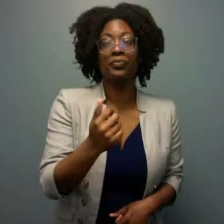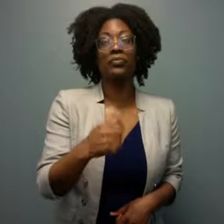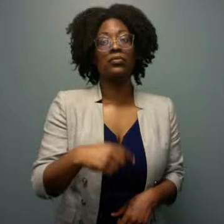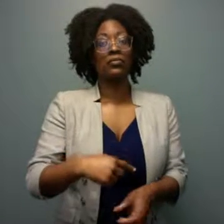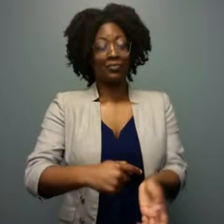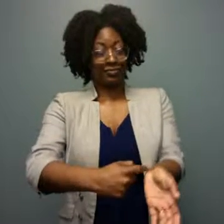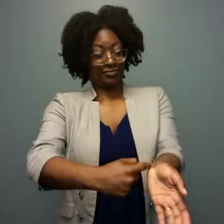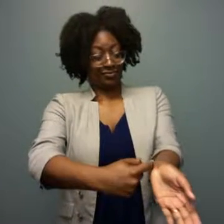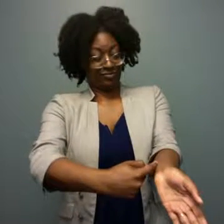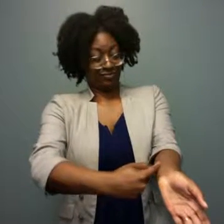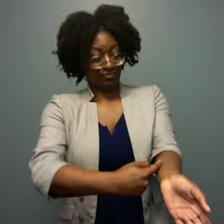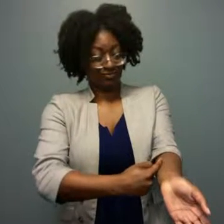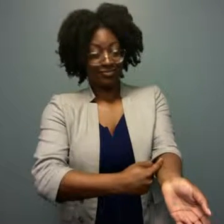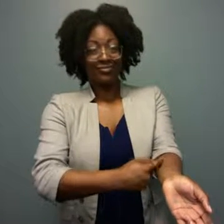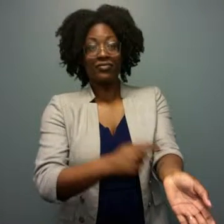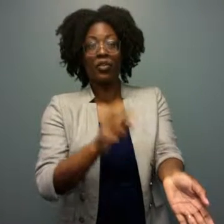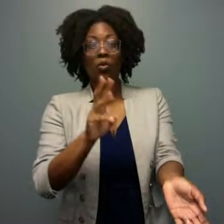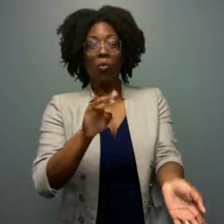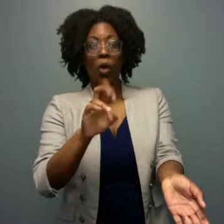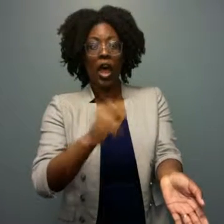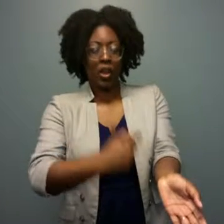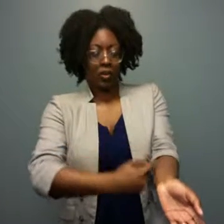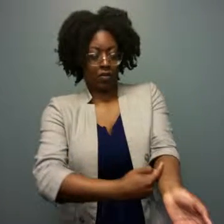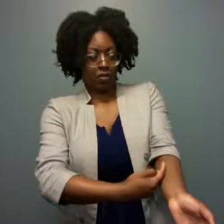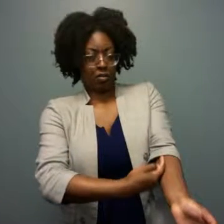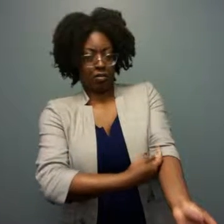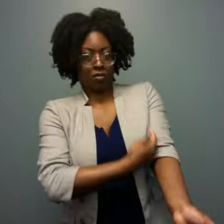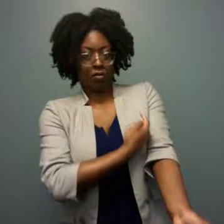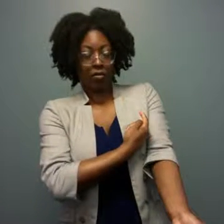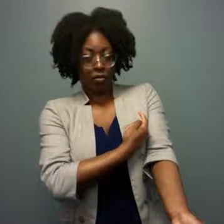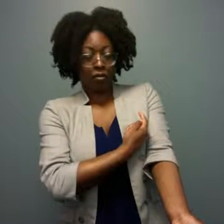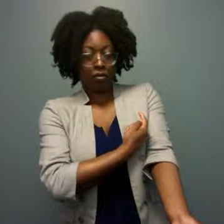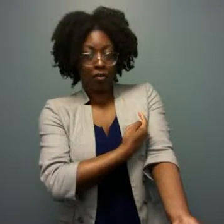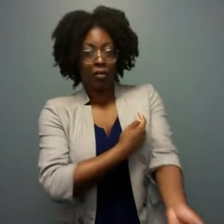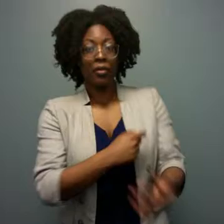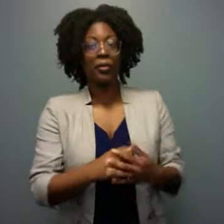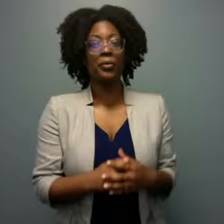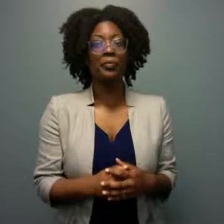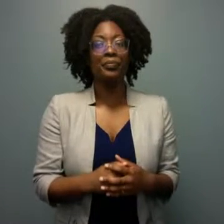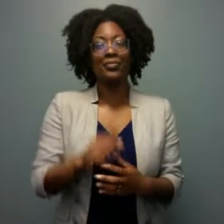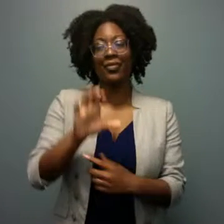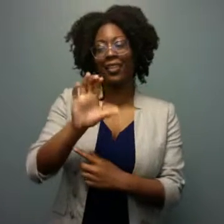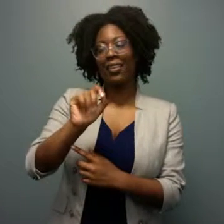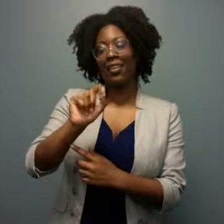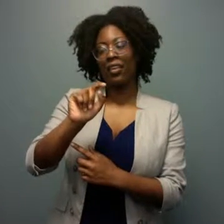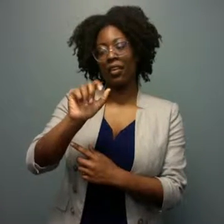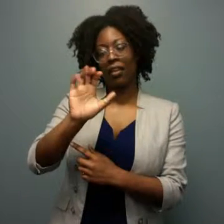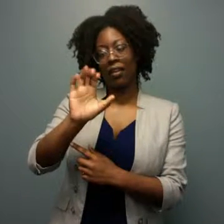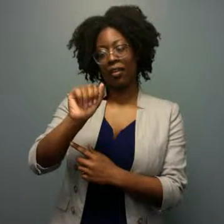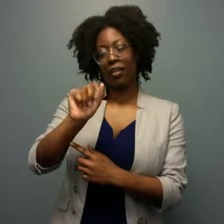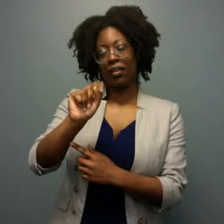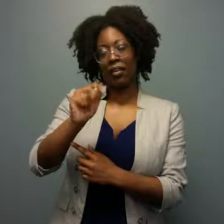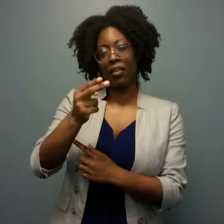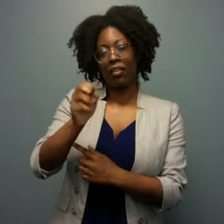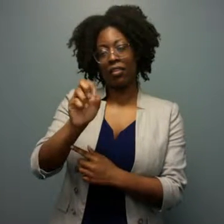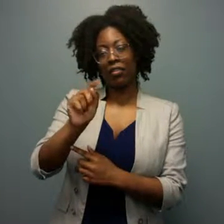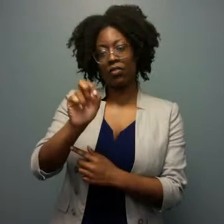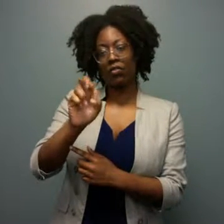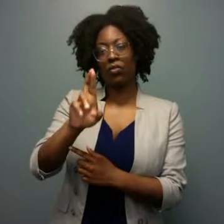the wire into the artery. Through the plastic tube, we can move smaller plastic tubes called catheters up through your arteries to your